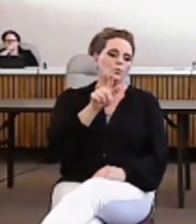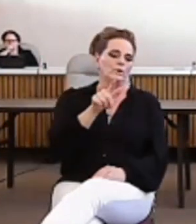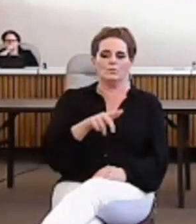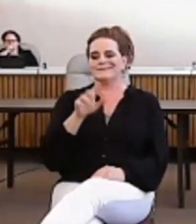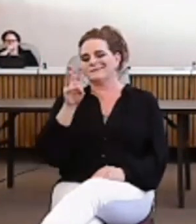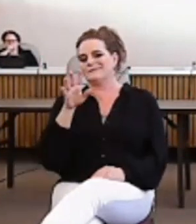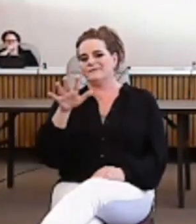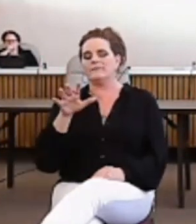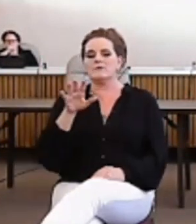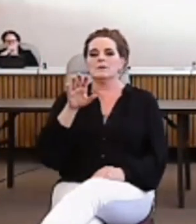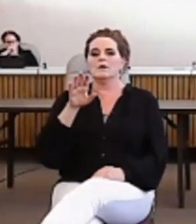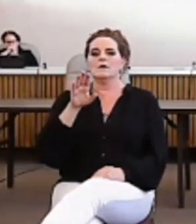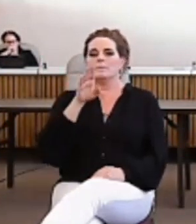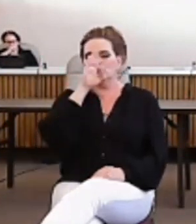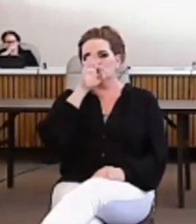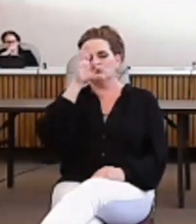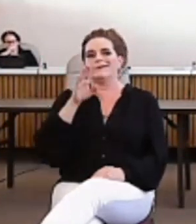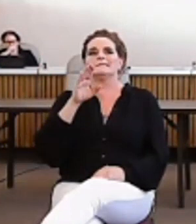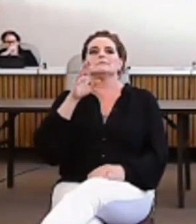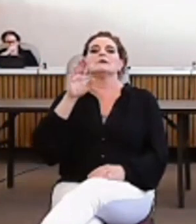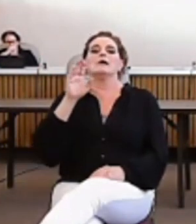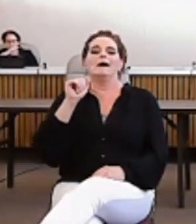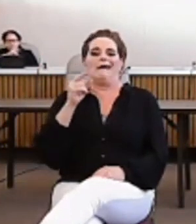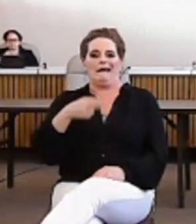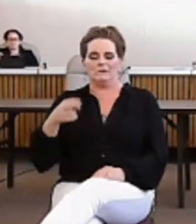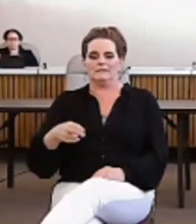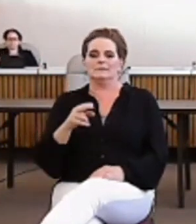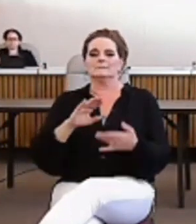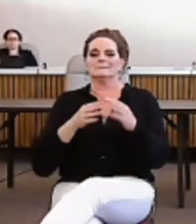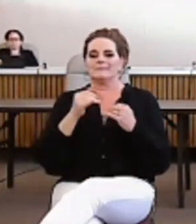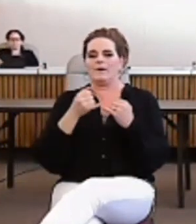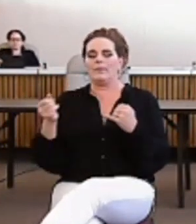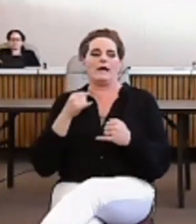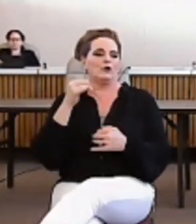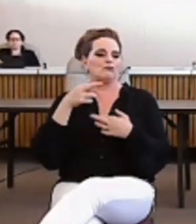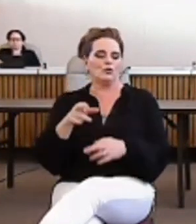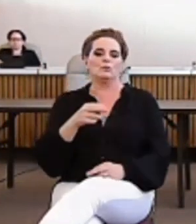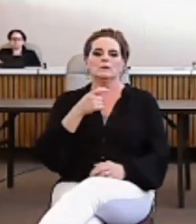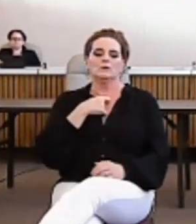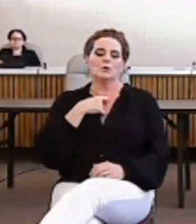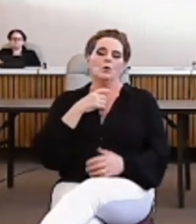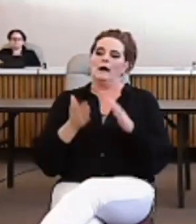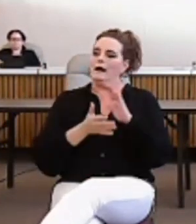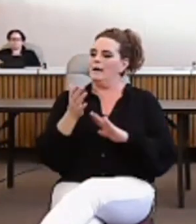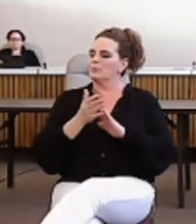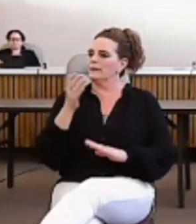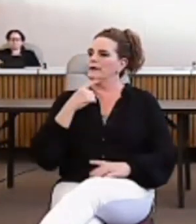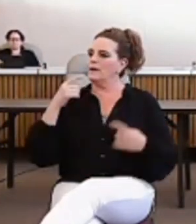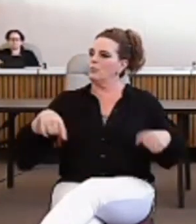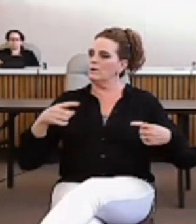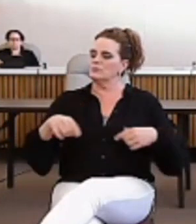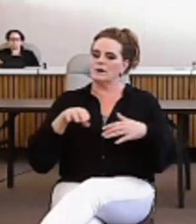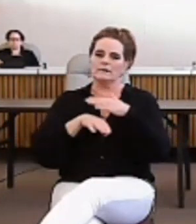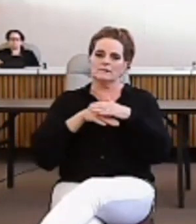2165 Brighton Henrietta Town Line Road, to operate a wheelchair accessible van dealership and service facility. Do